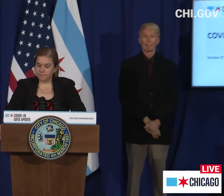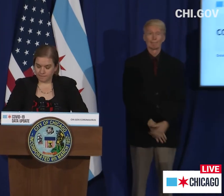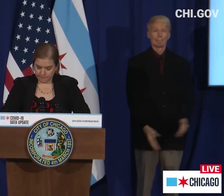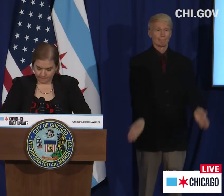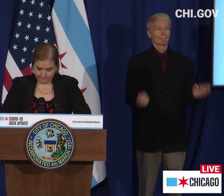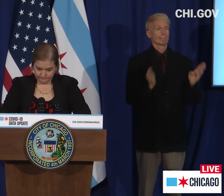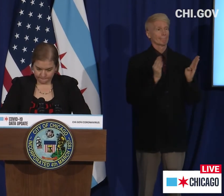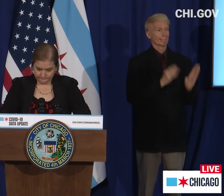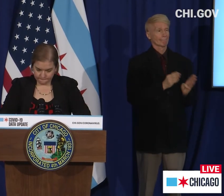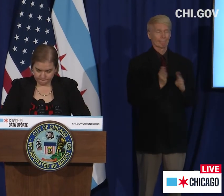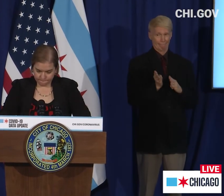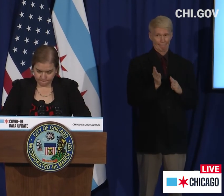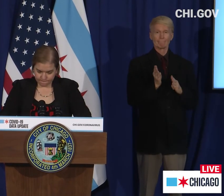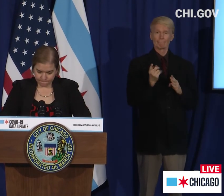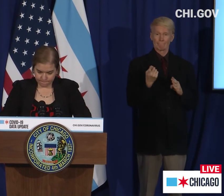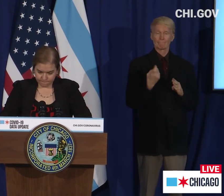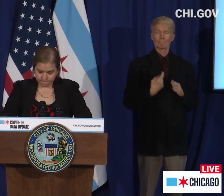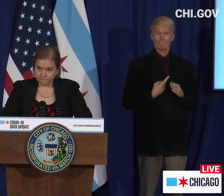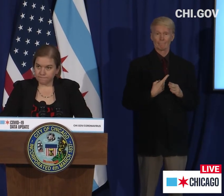Okay, this is from